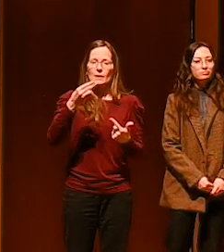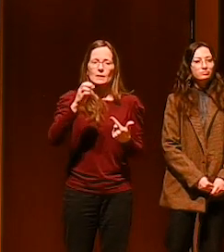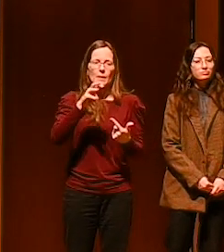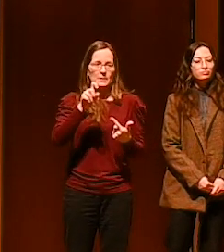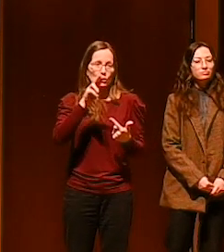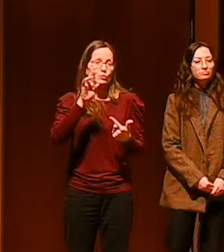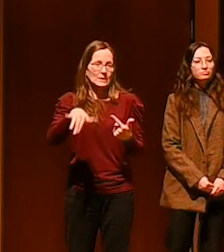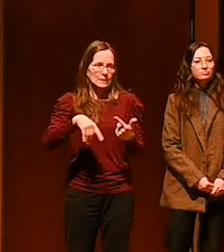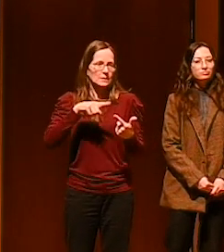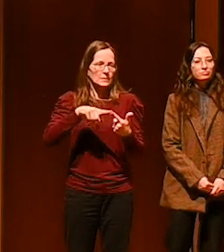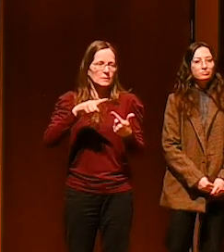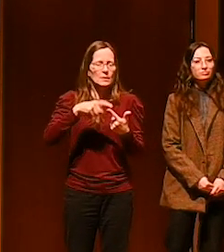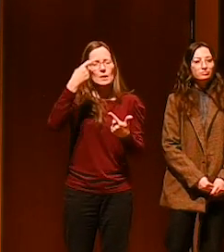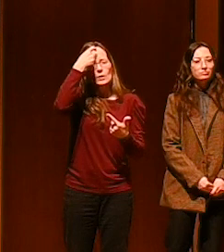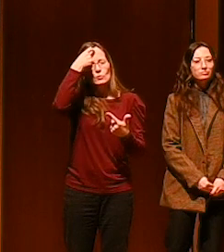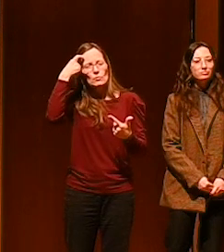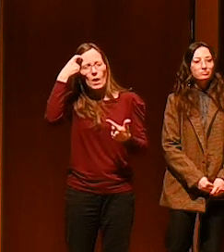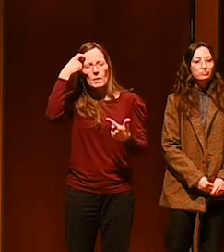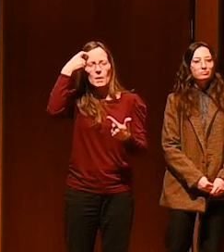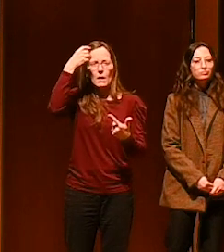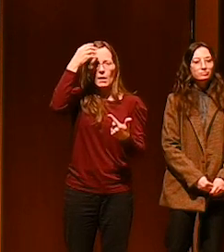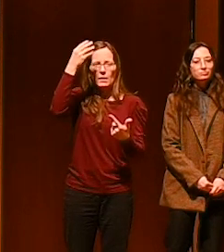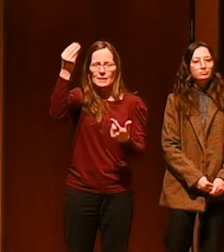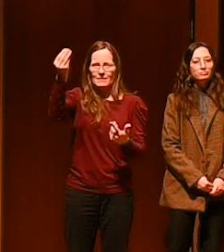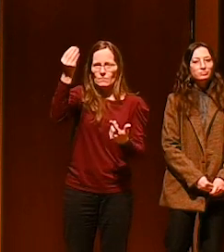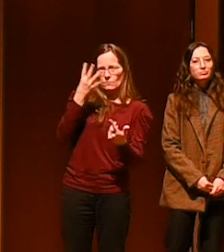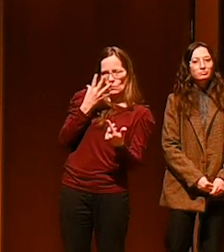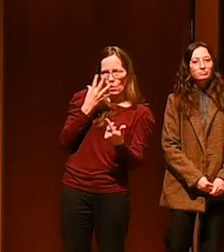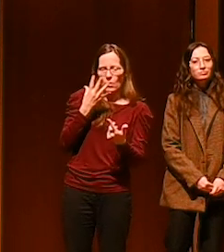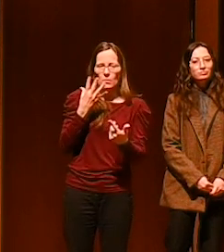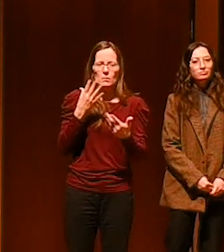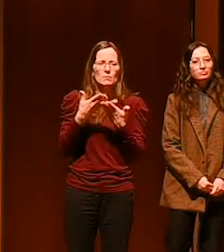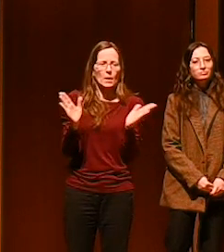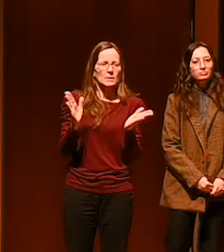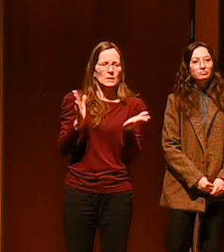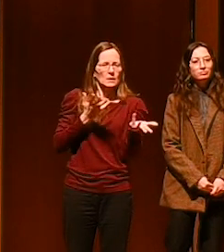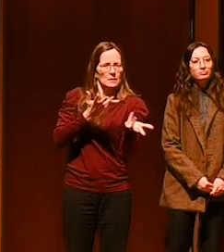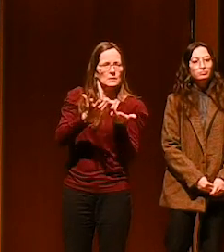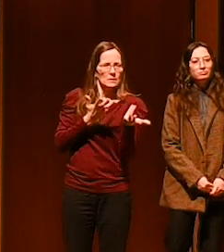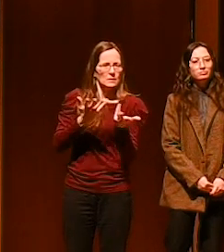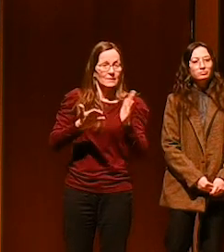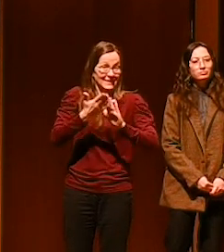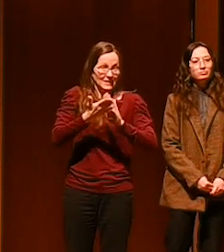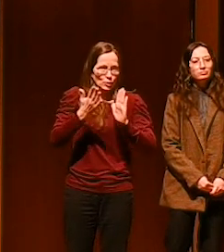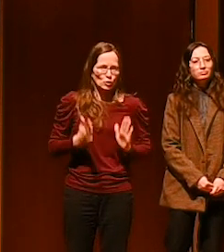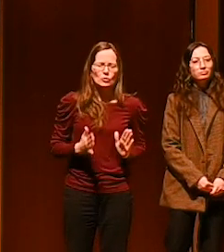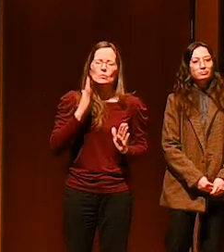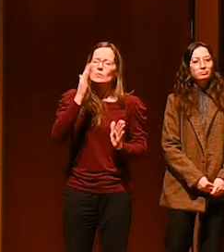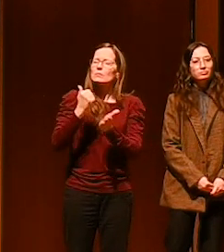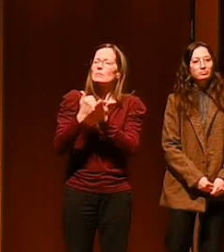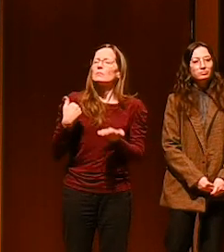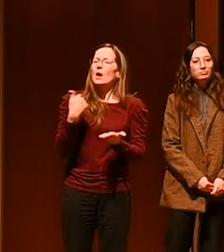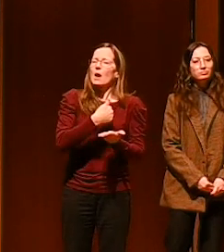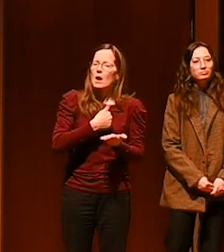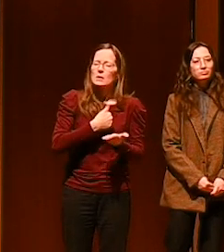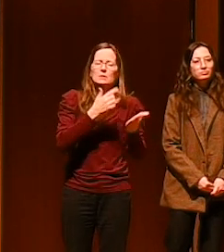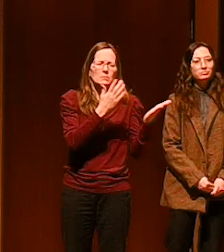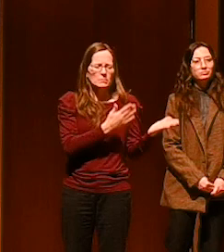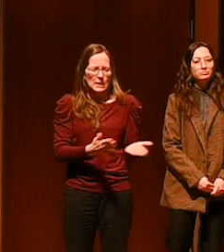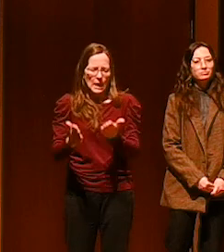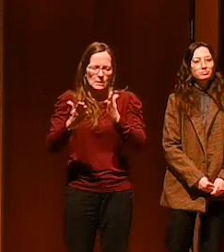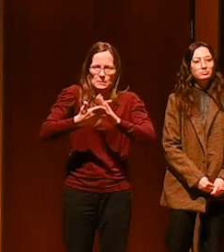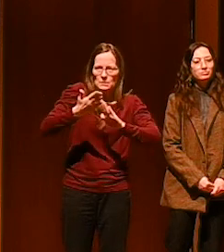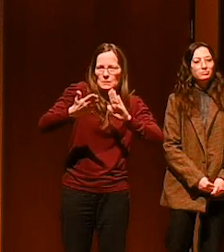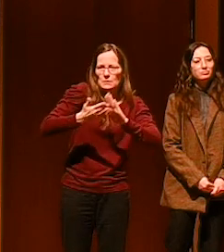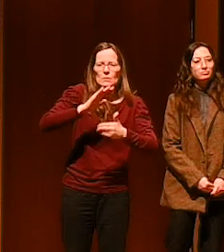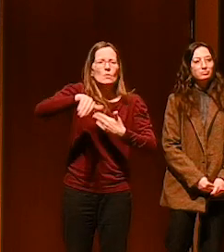a trauma-informed social justice public engagement facilitator. She'll be helping us plan and execute all of the engagement work that we are doing to make sure